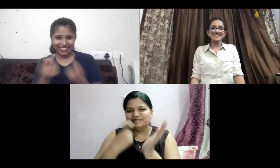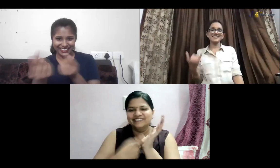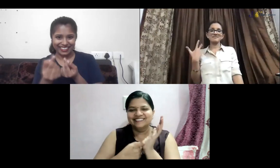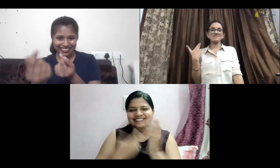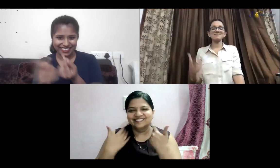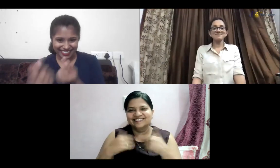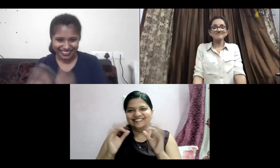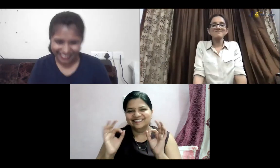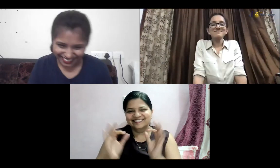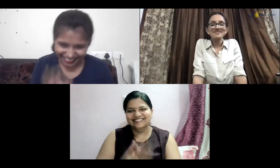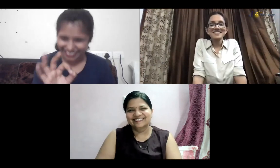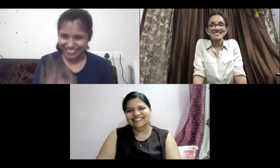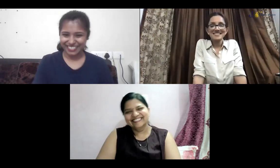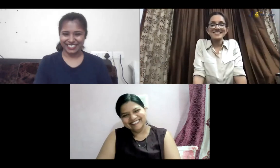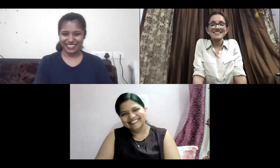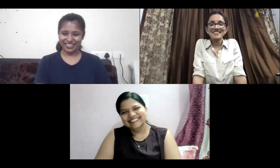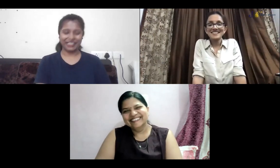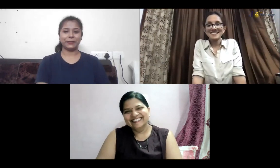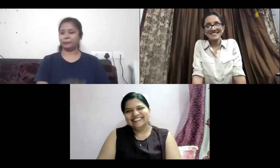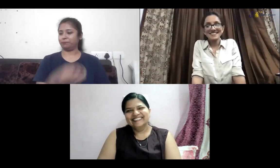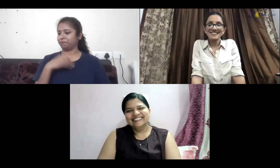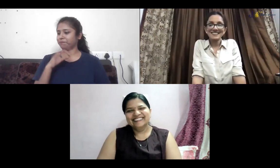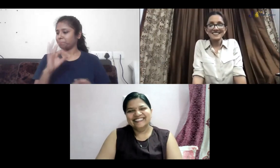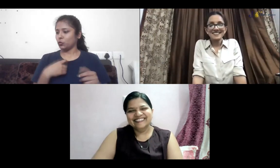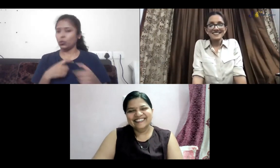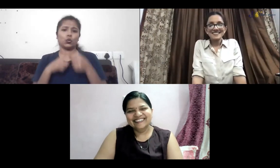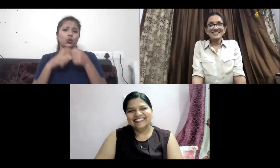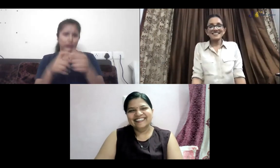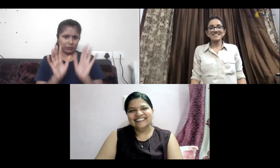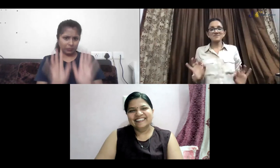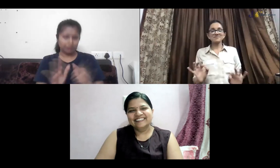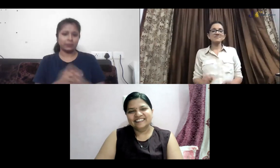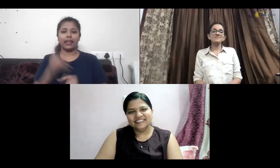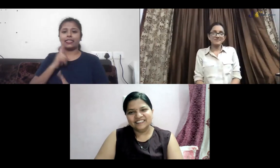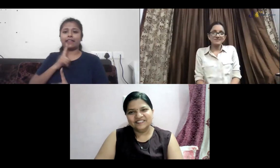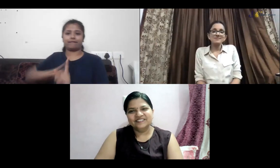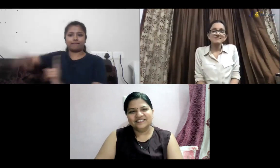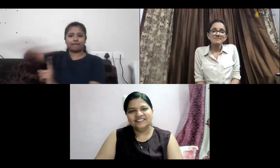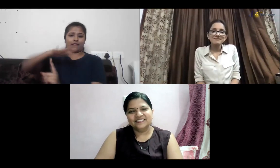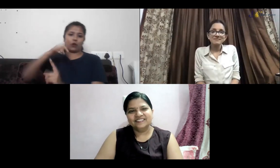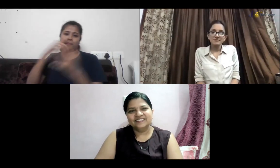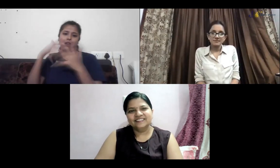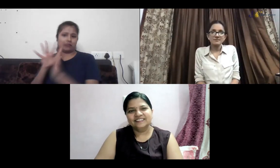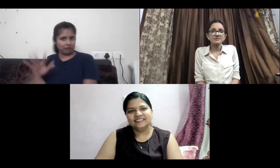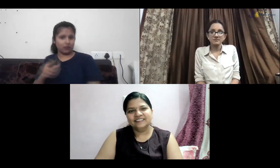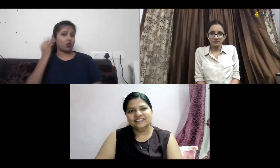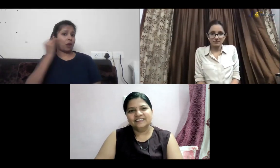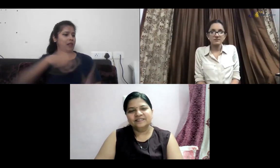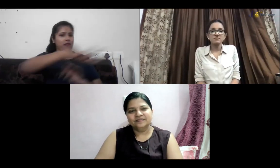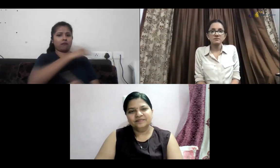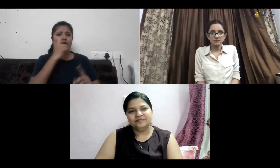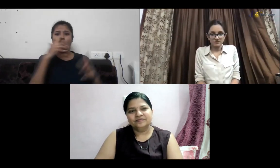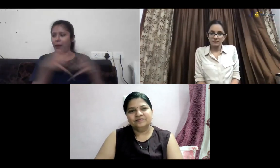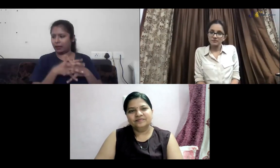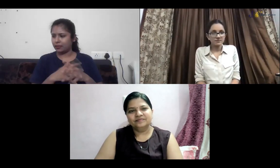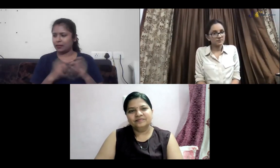Survi and Swadamini. Yeah, I think I was just confused to both of your sign name. So I have a question for you guys. In the